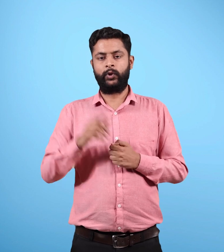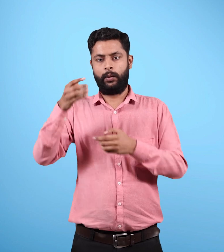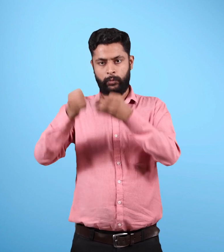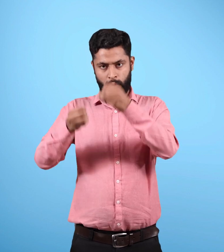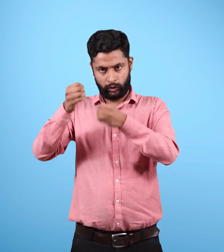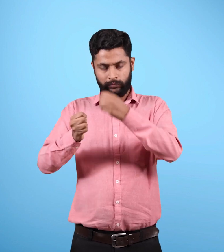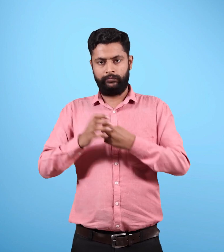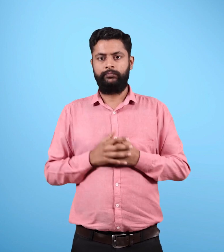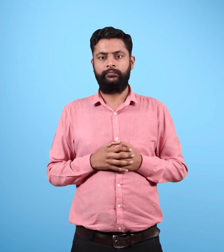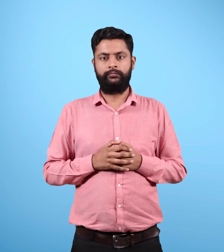milk,